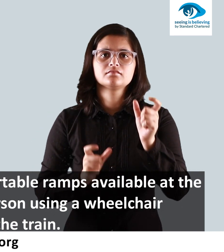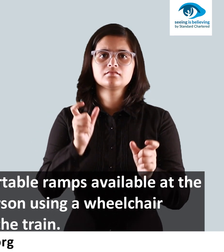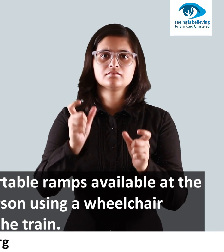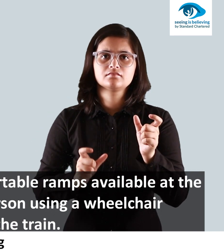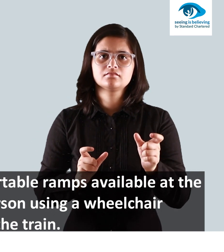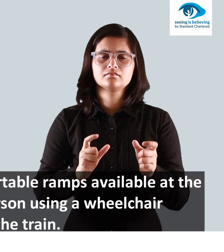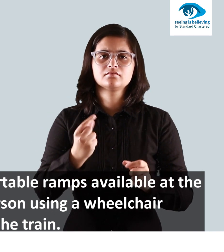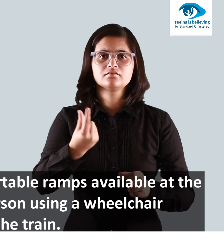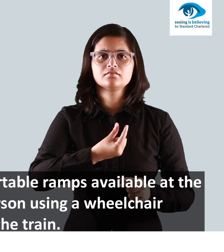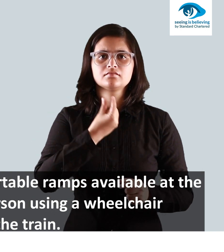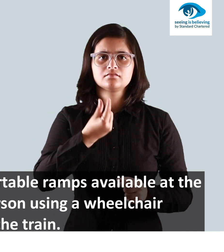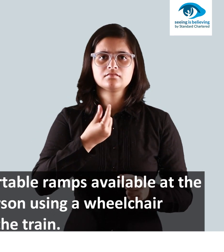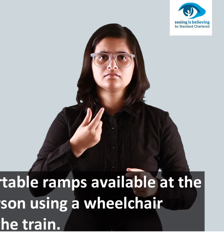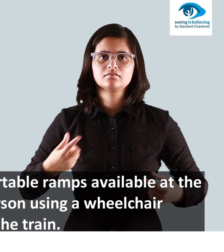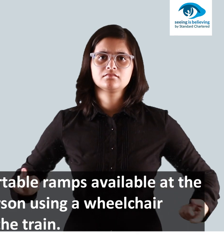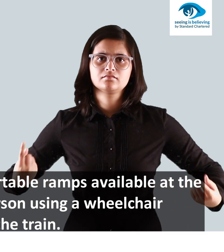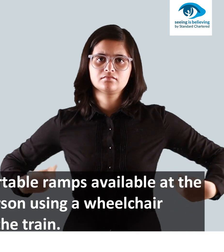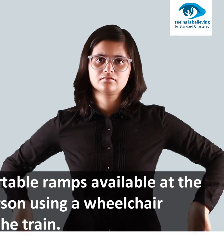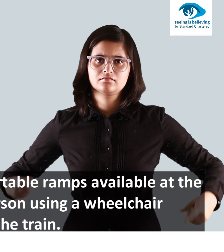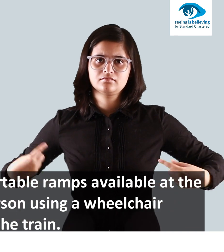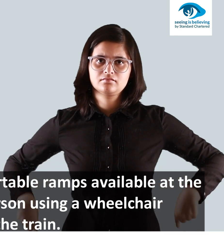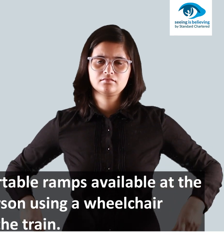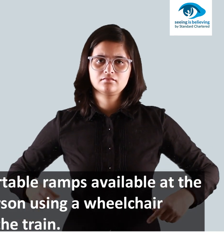wheelchair to board the train.